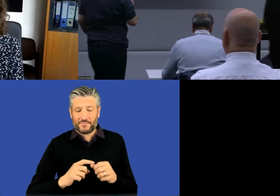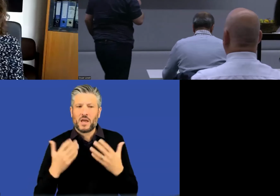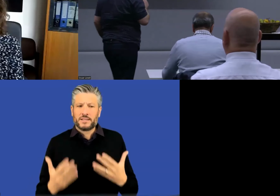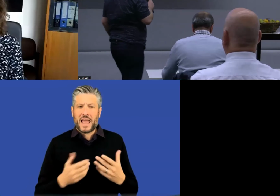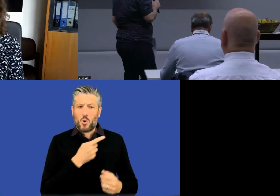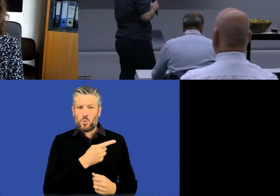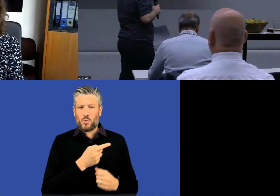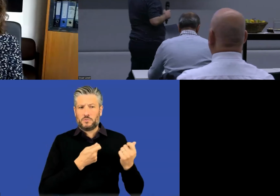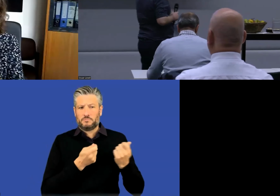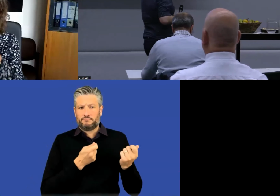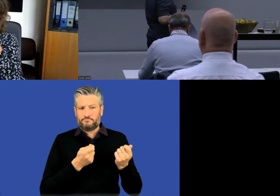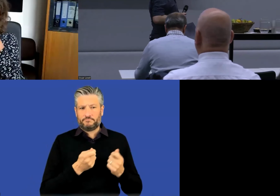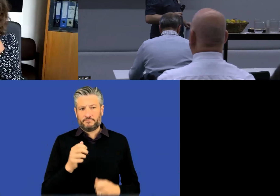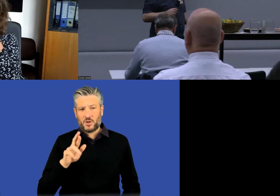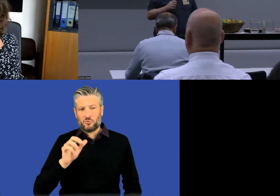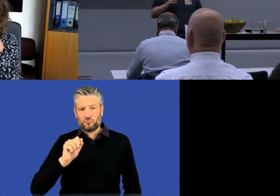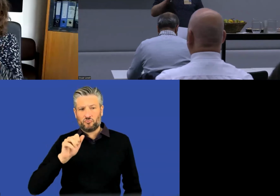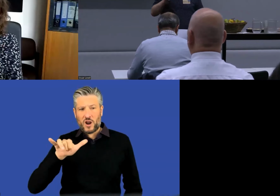Nazreen.